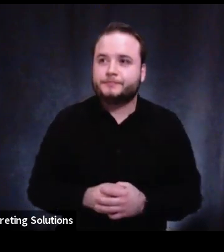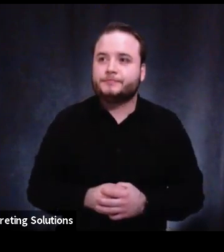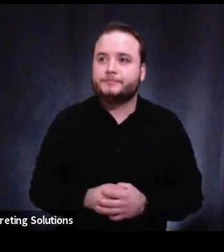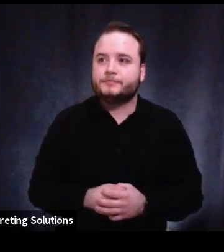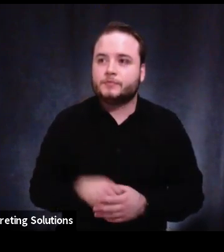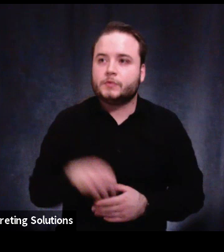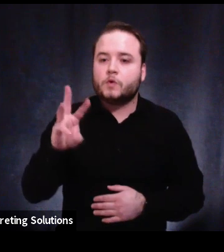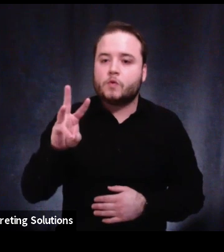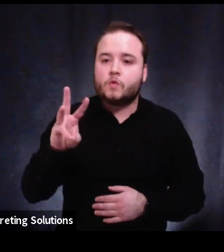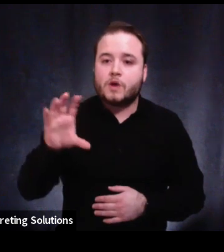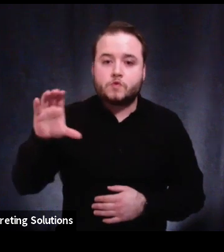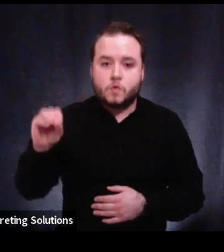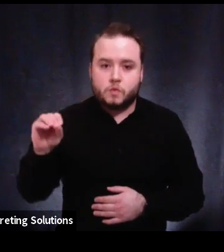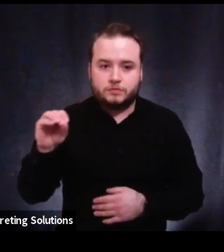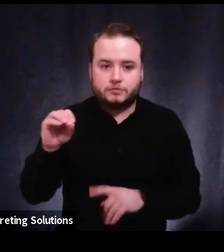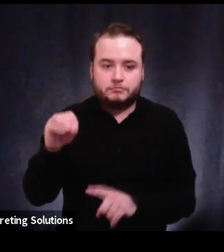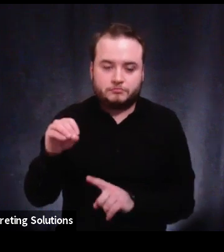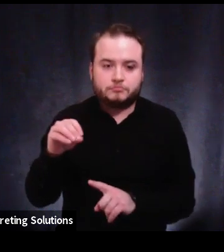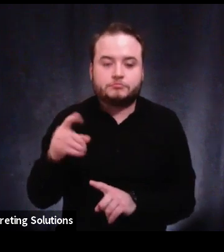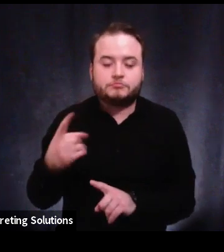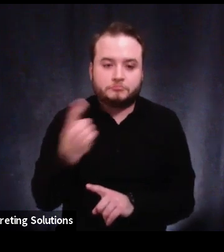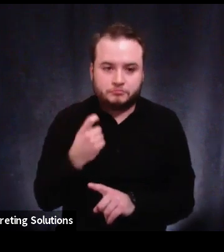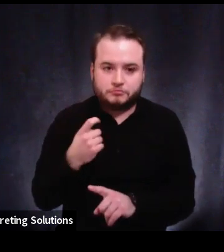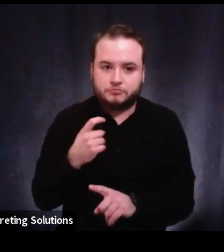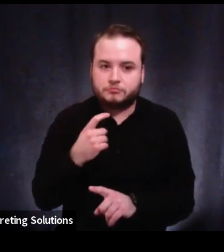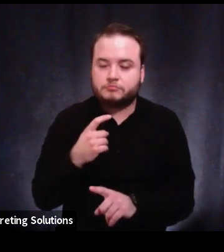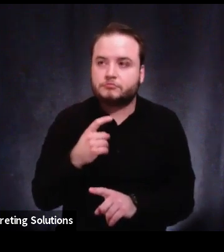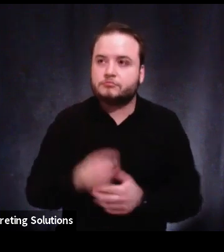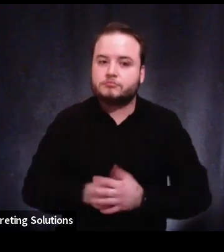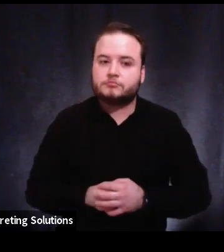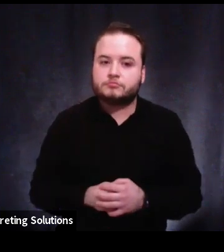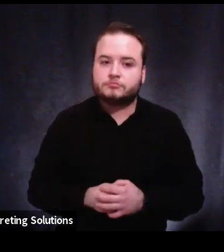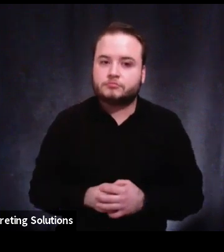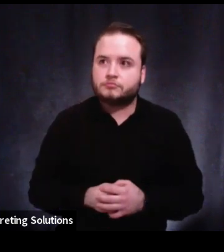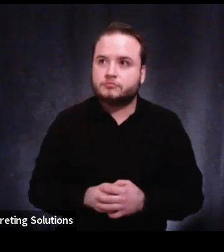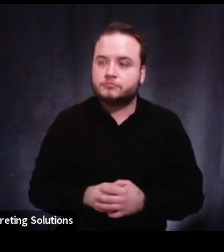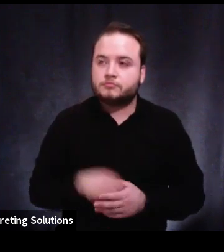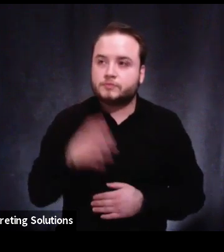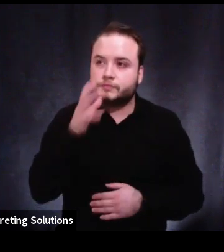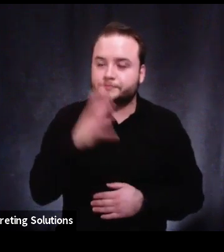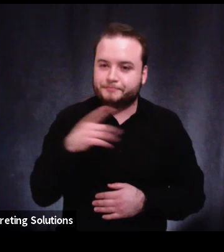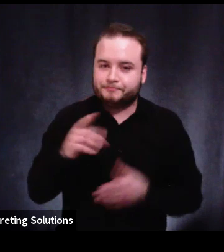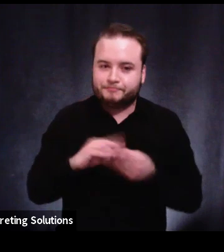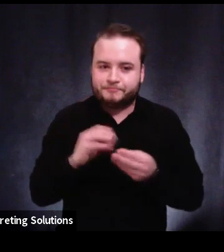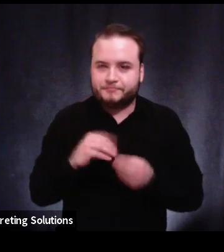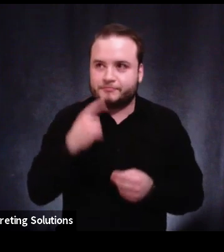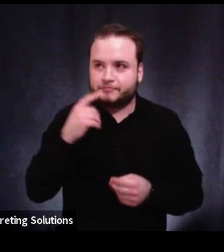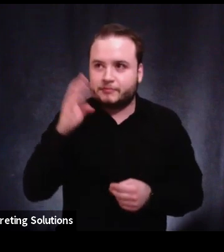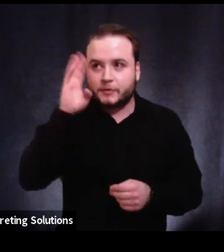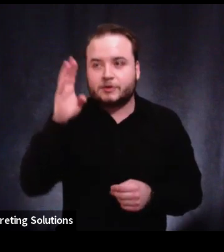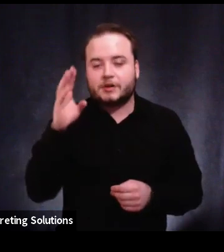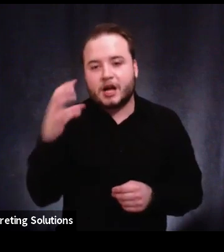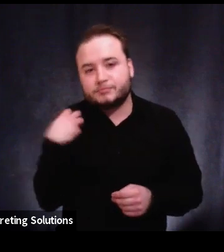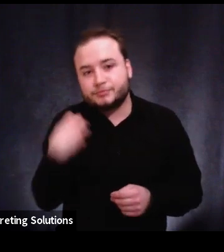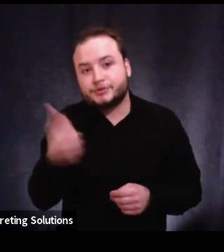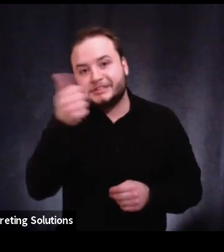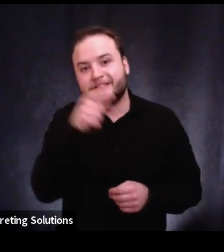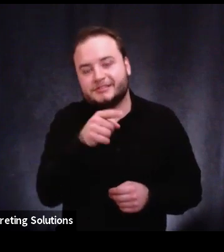open. Hi there. Thanks, Commissioner Malcolm and Chris. Just was